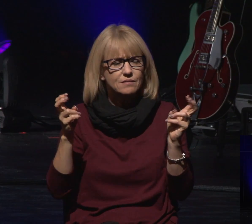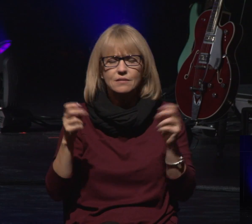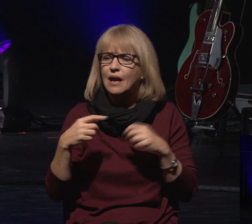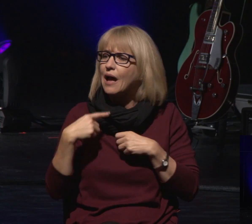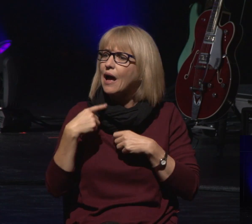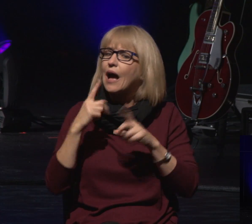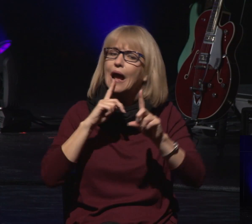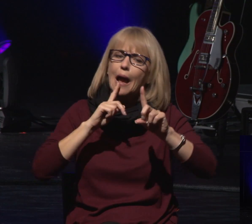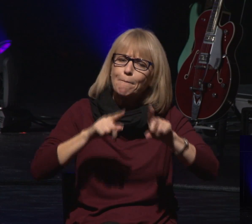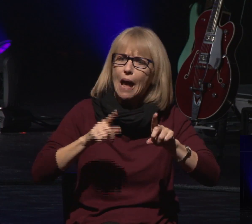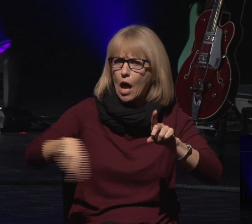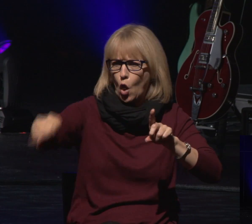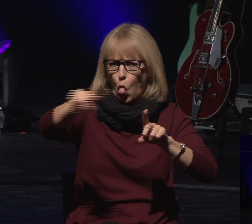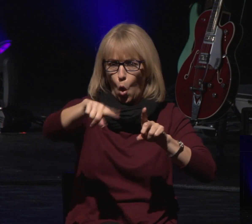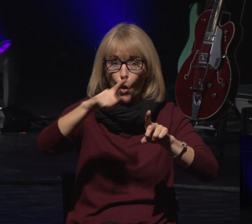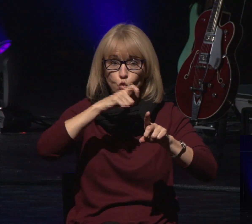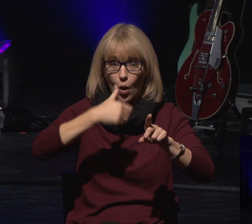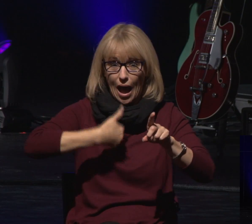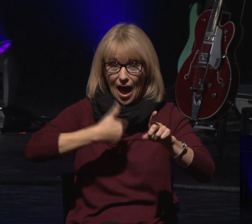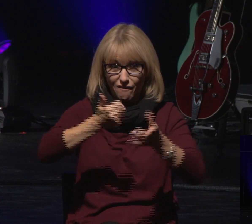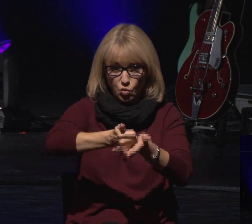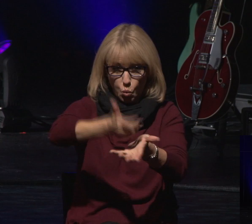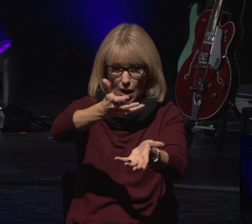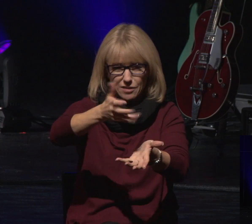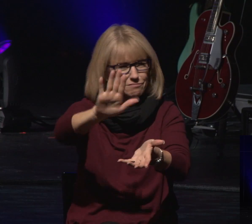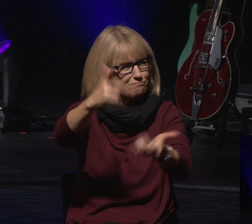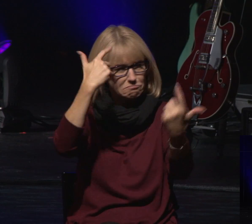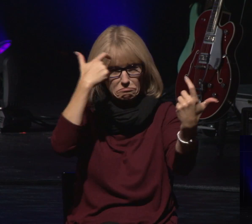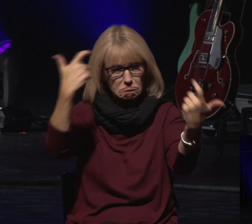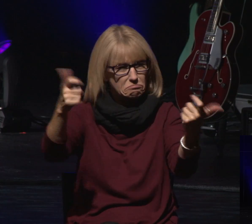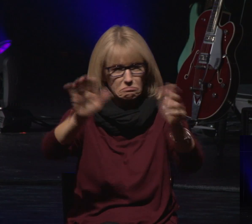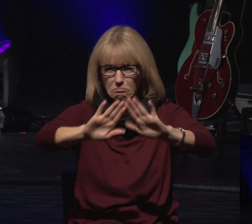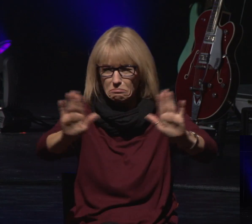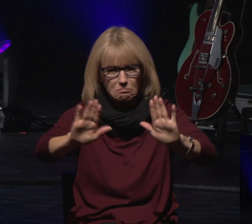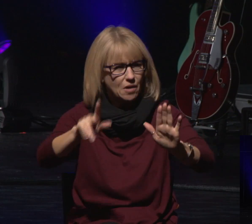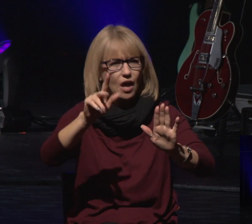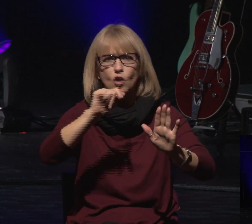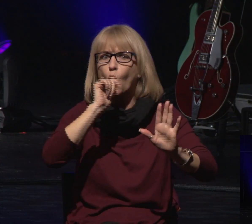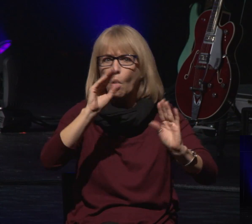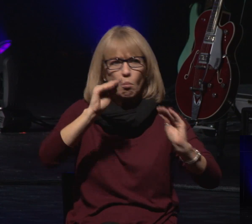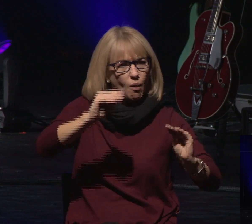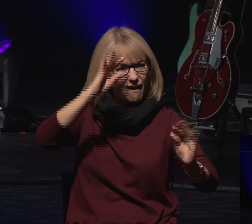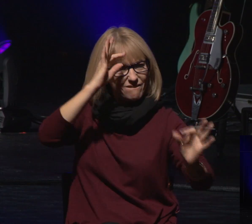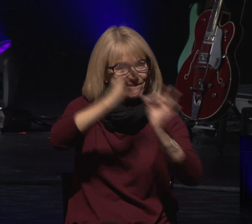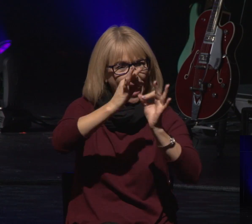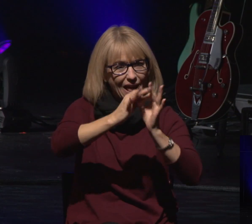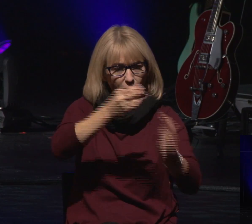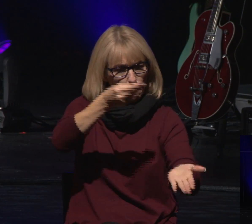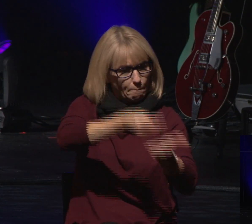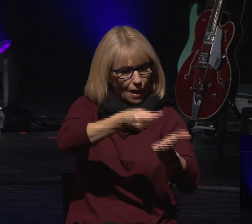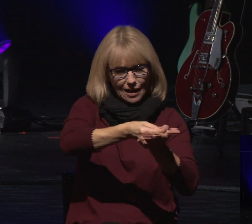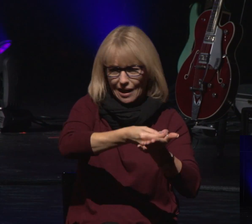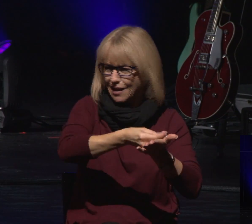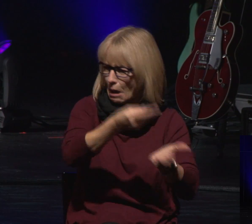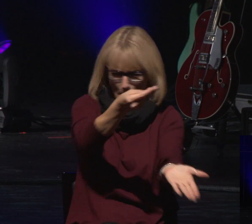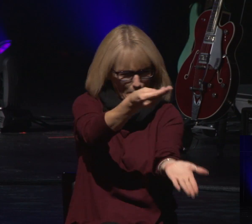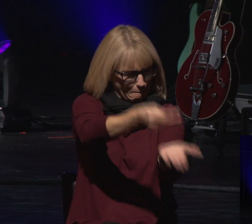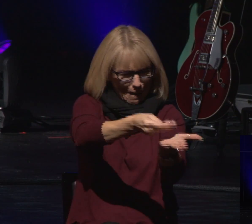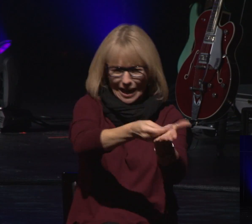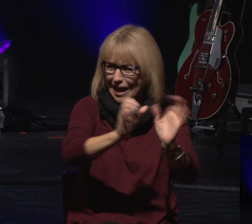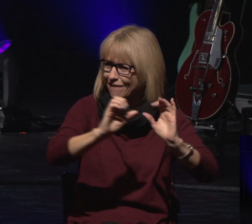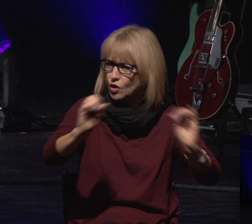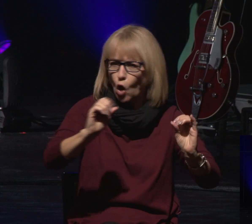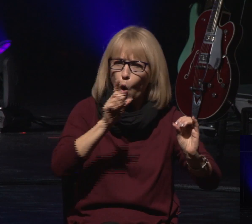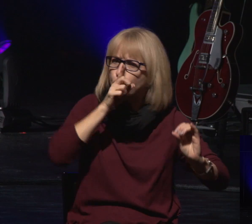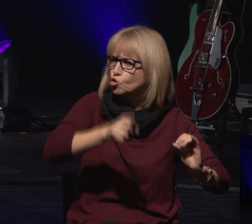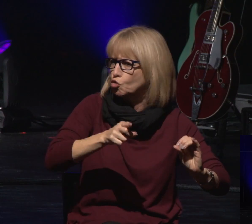who are rich in this present world not to be arrogant, nor put their hope in wealth, which is so uncertain, but to put their hope